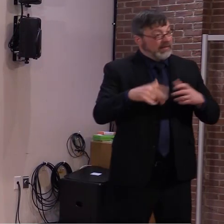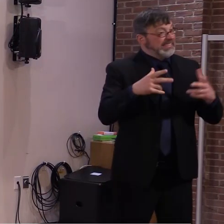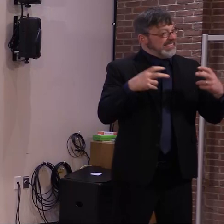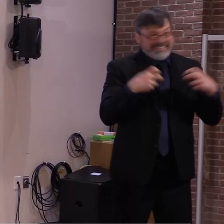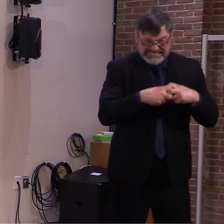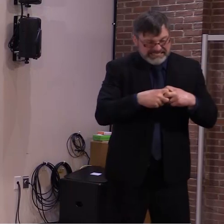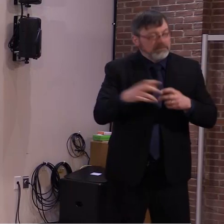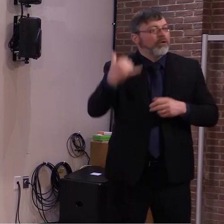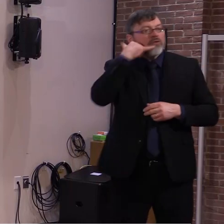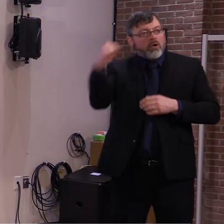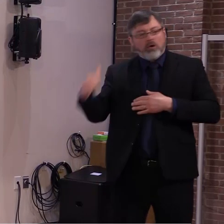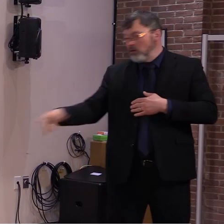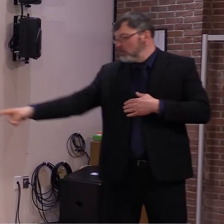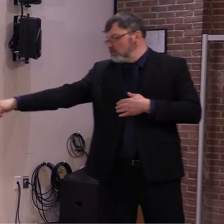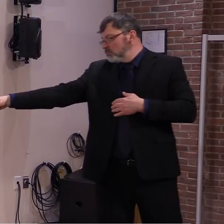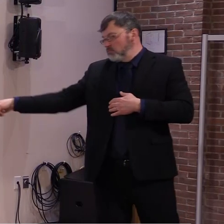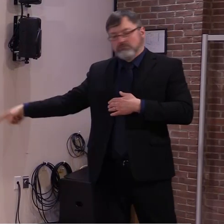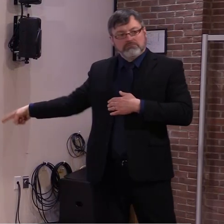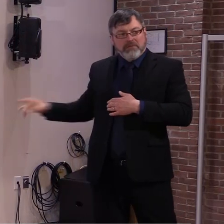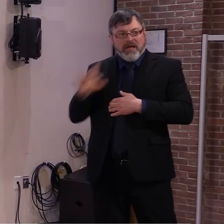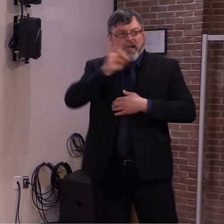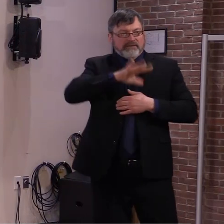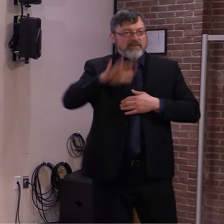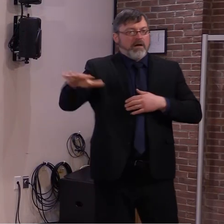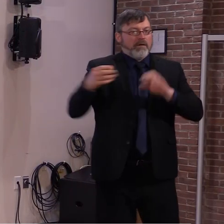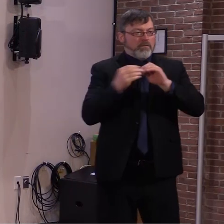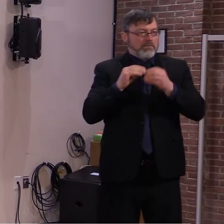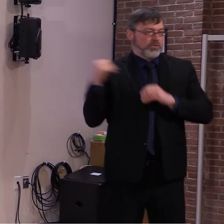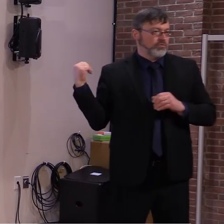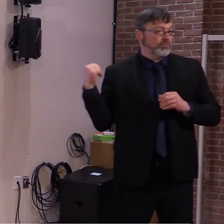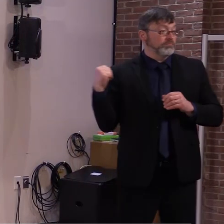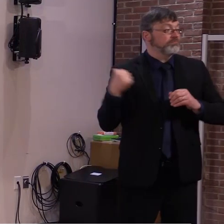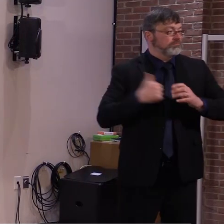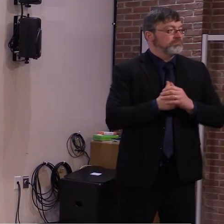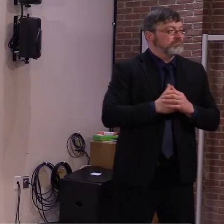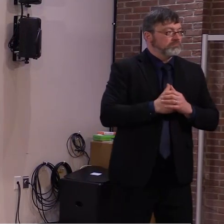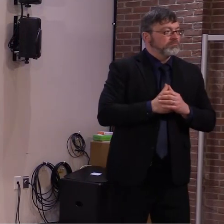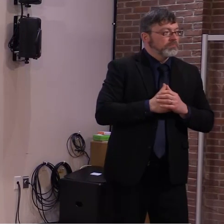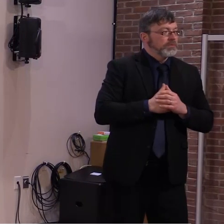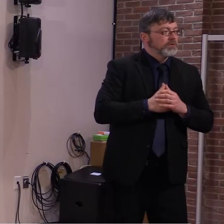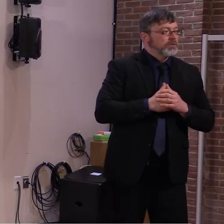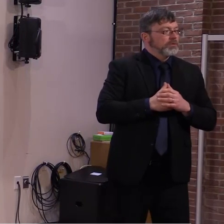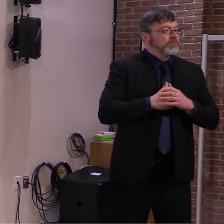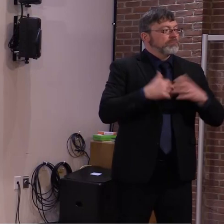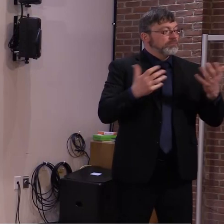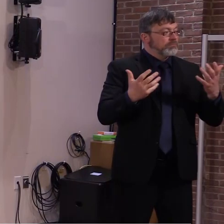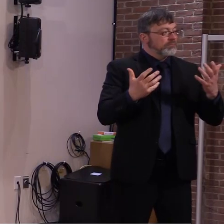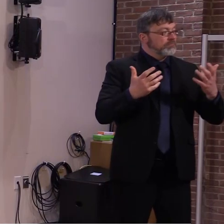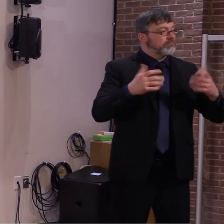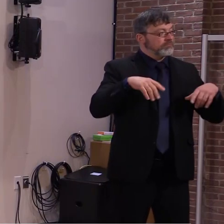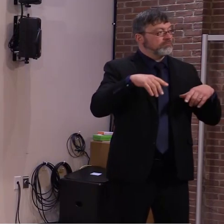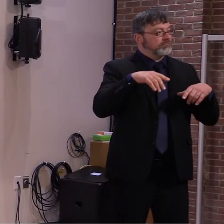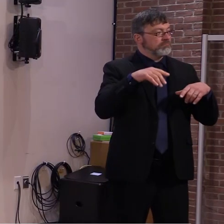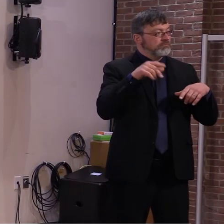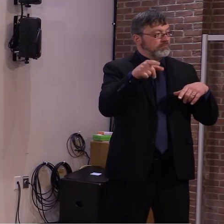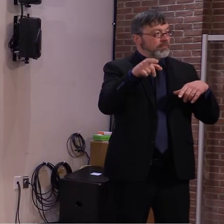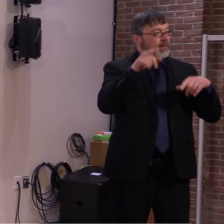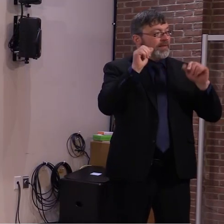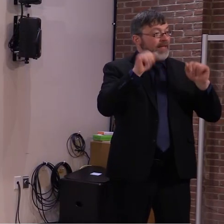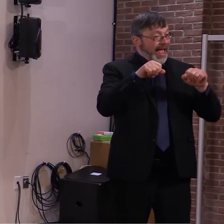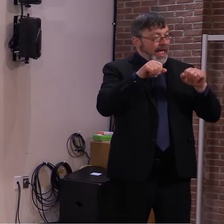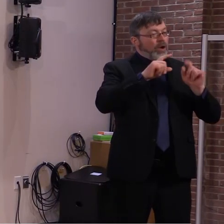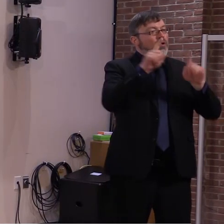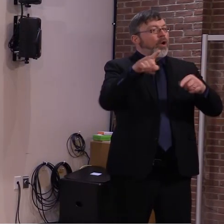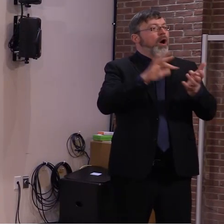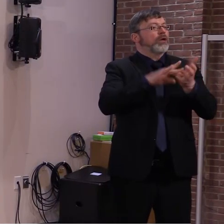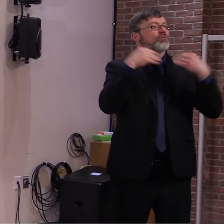855-722-7878. We can also make an appointment directly with, you can also make an appointment directly with Kenny Drugs,